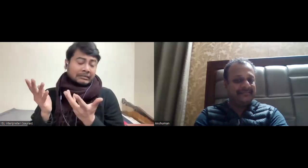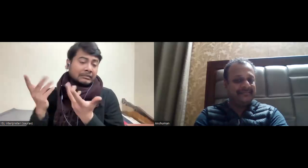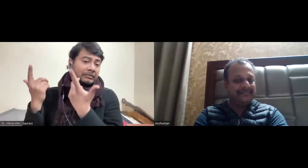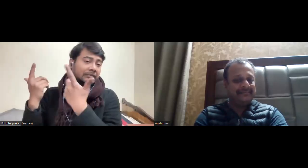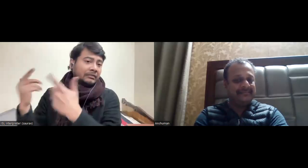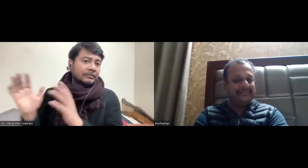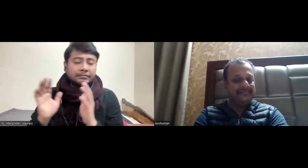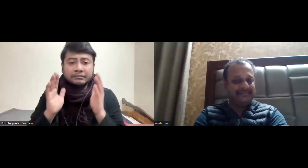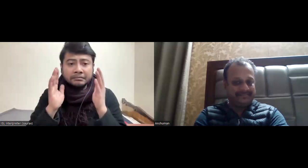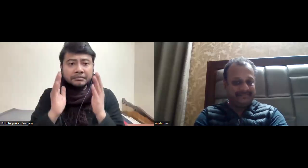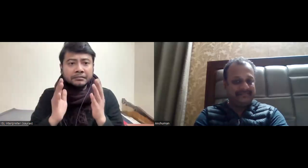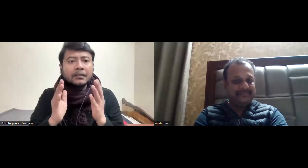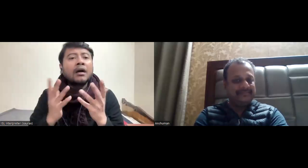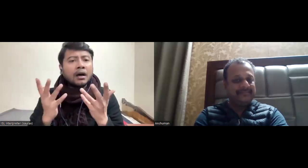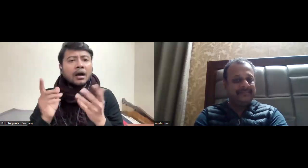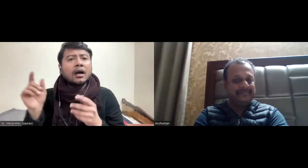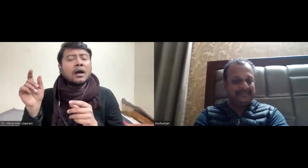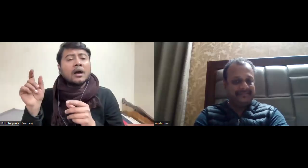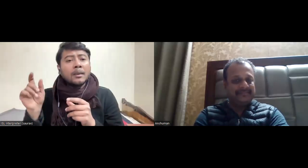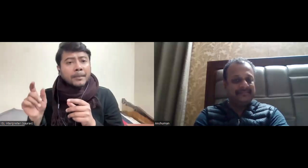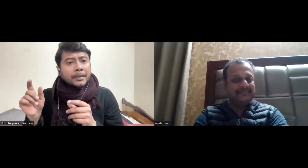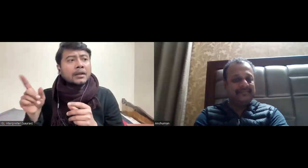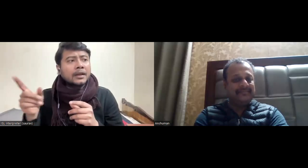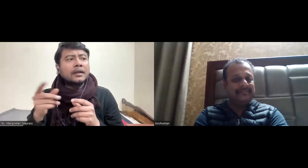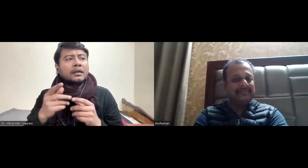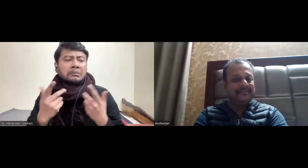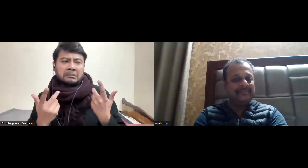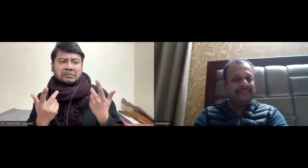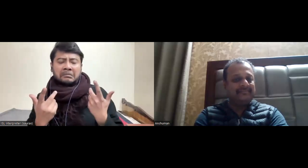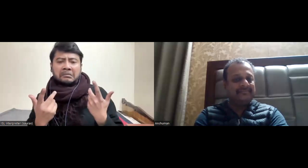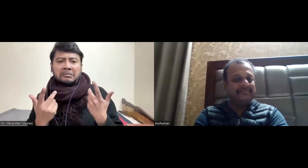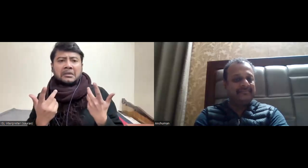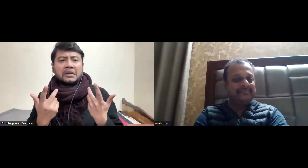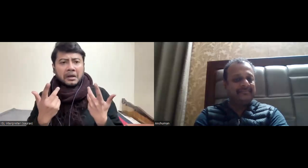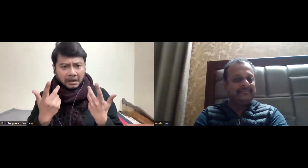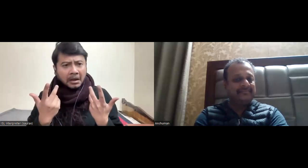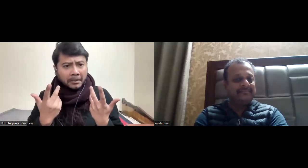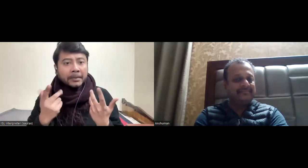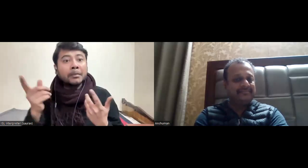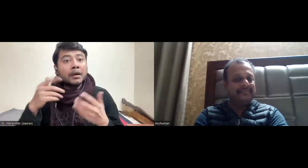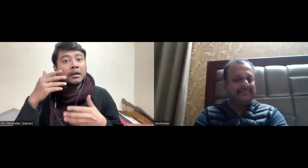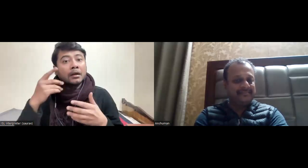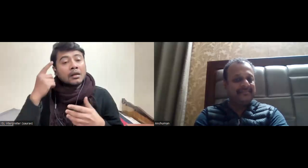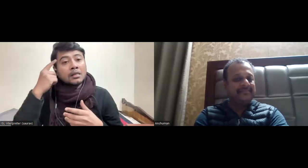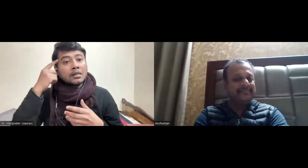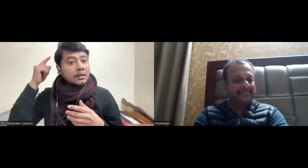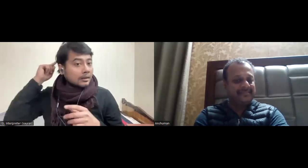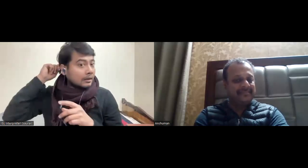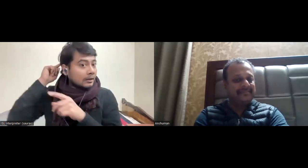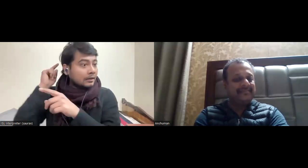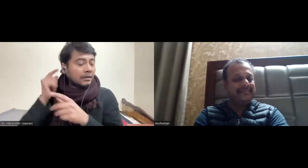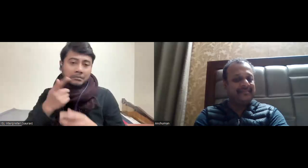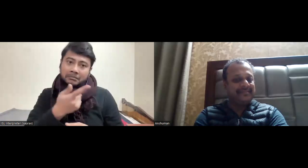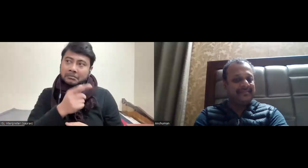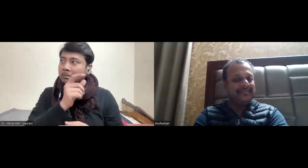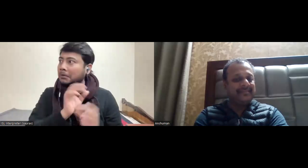some time they will realize that yes, he's a good person, he doesn't get involved in all nonsense of his politics. So